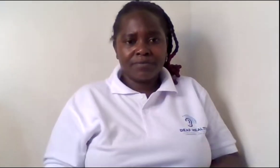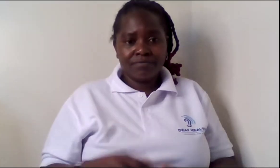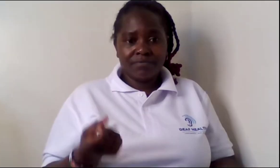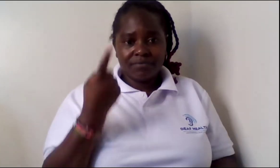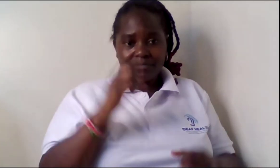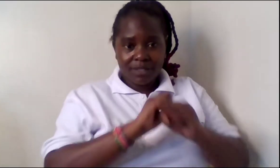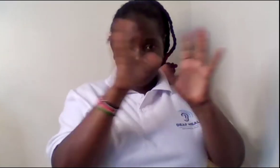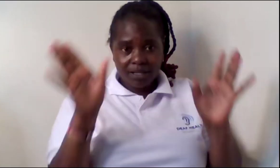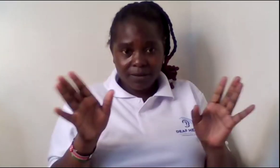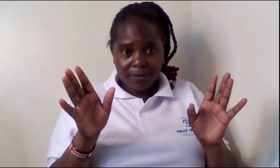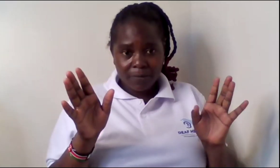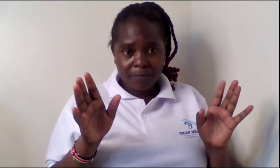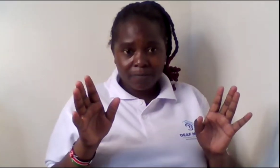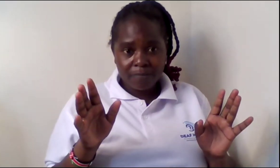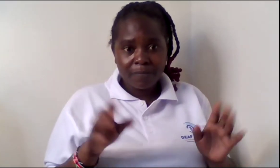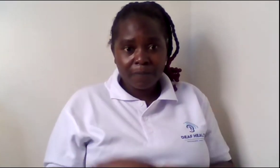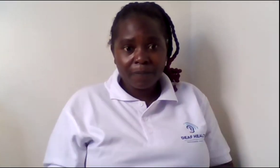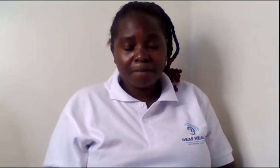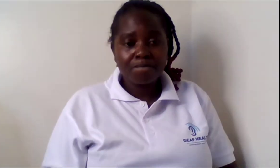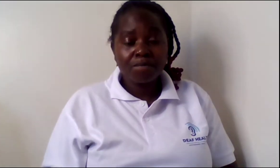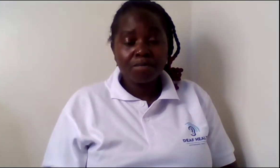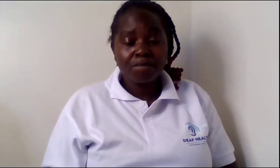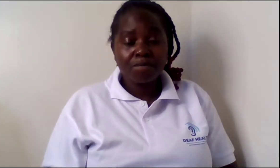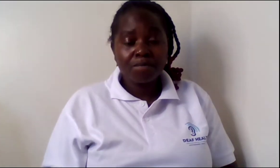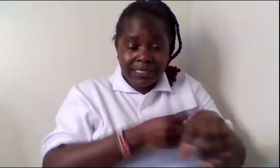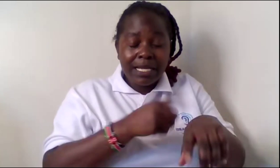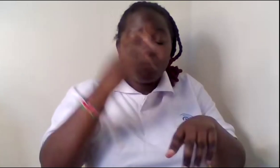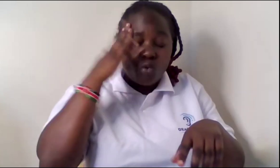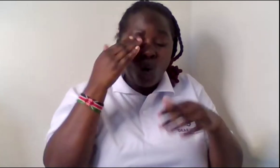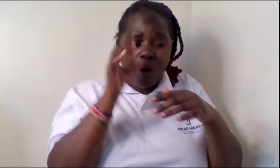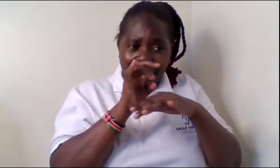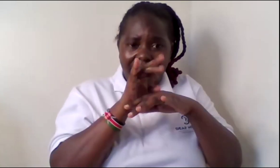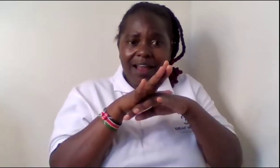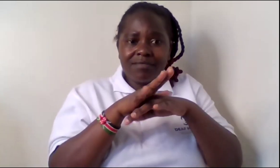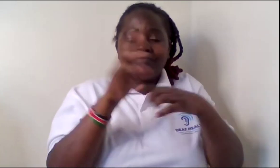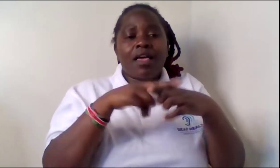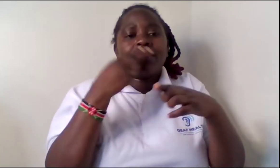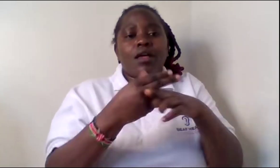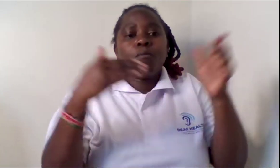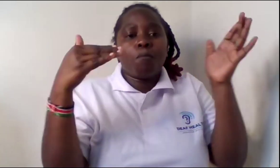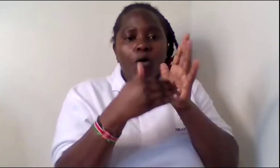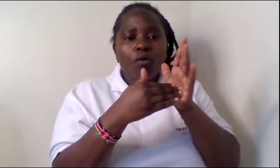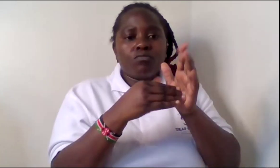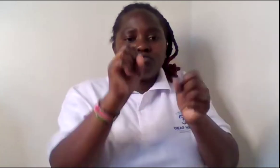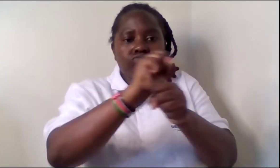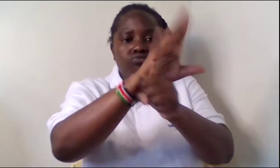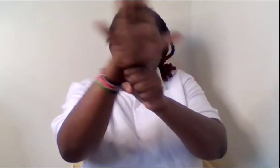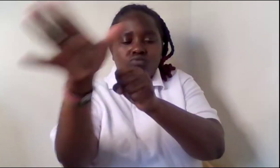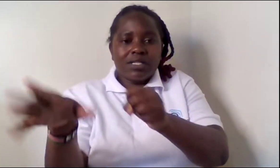By catching these conditions early, we prevent it from being spread, and we prevent any complications. So I would